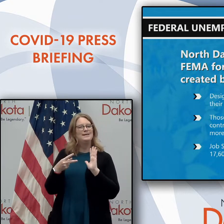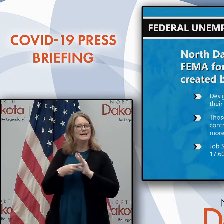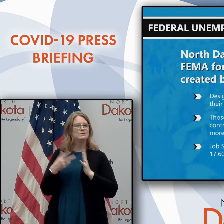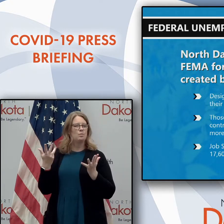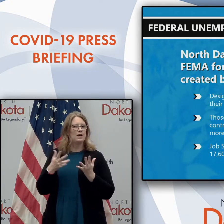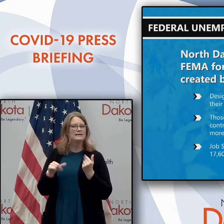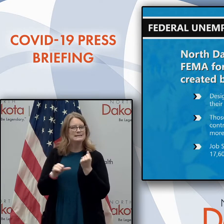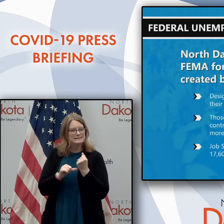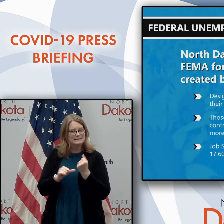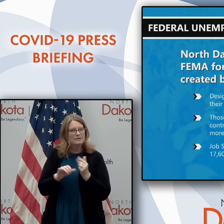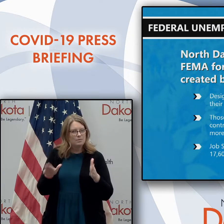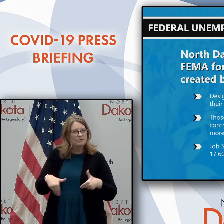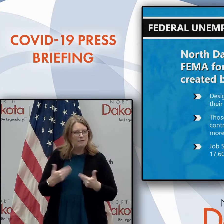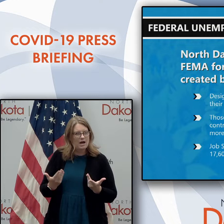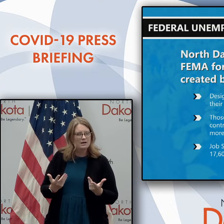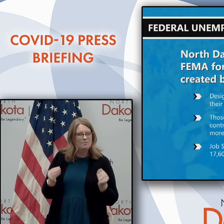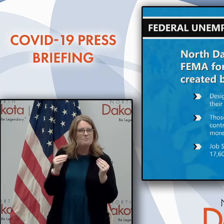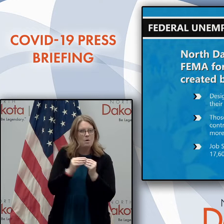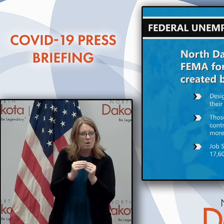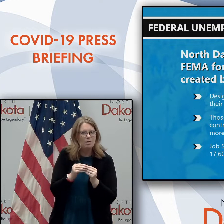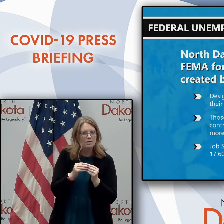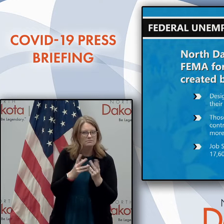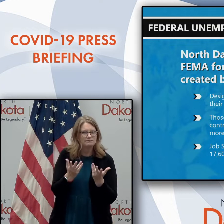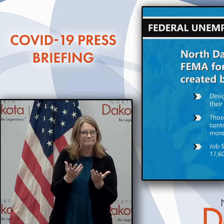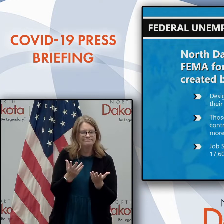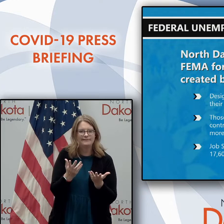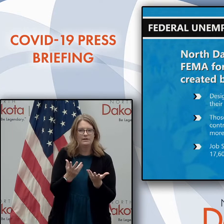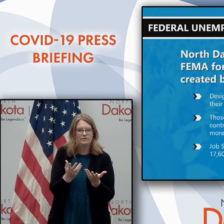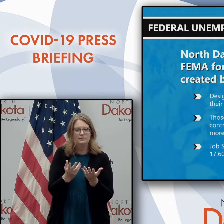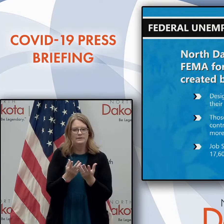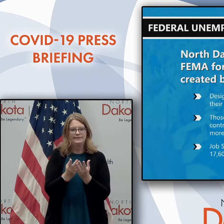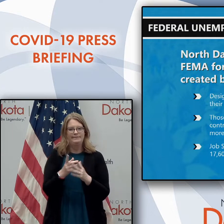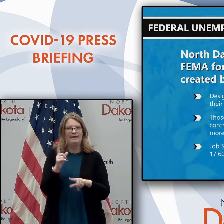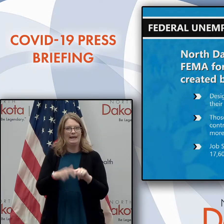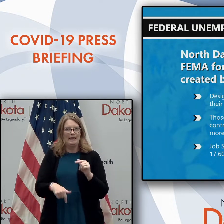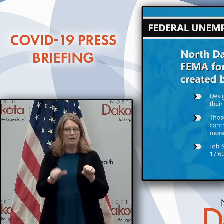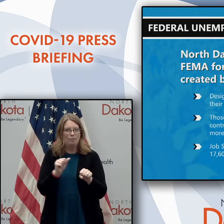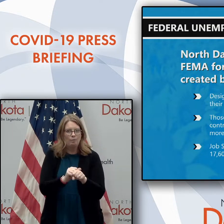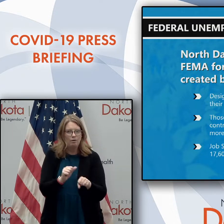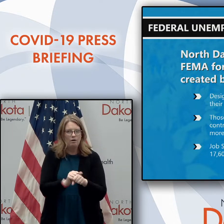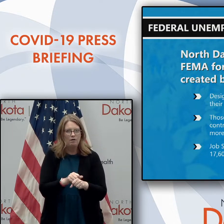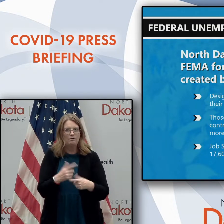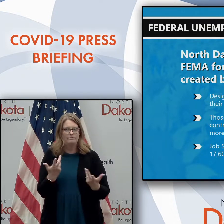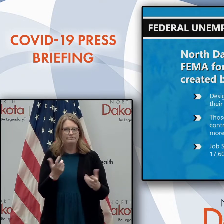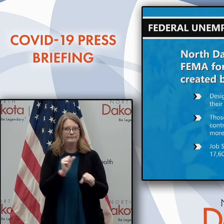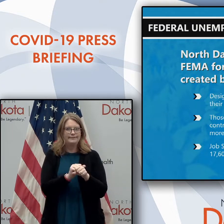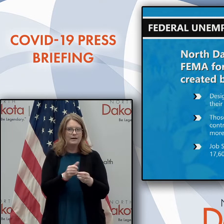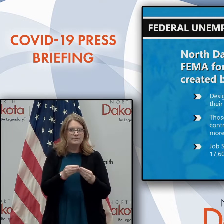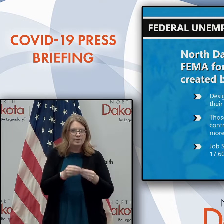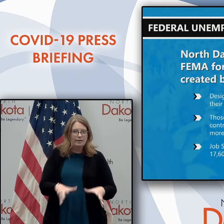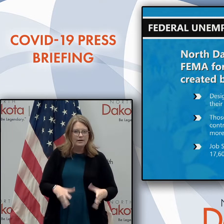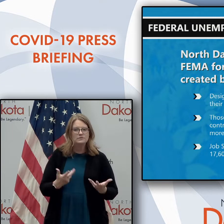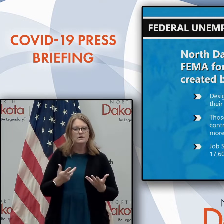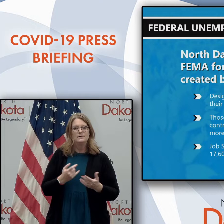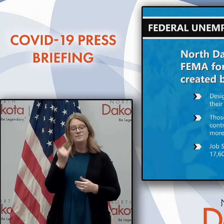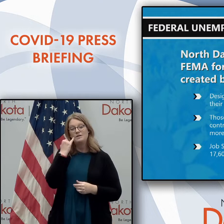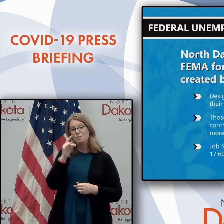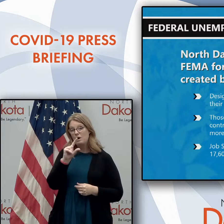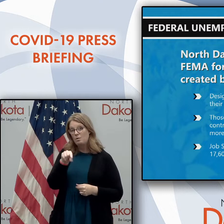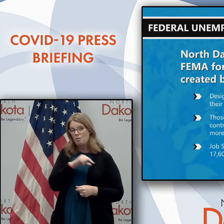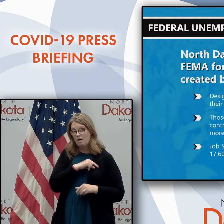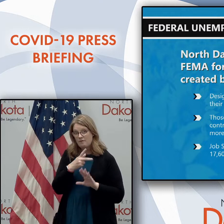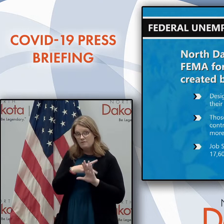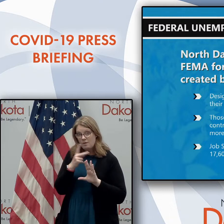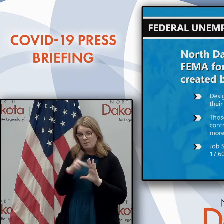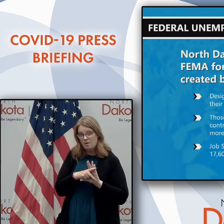assistance to North Dakotans who are facing unemployment through no fault of their own. Through this program, to qualify for the program,